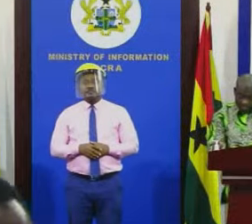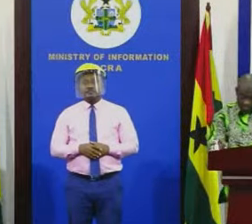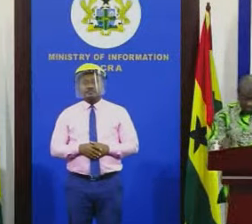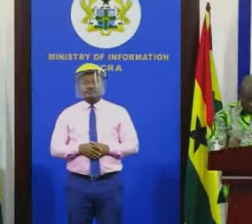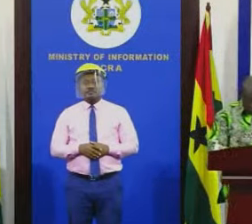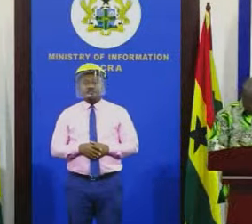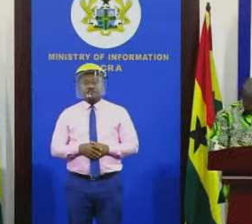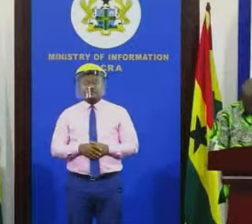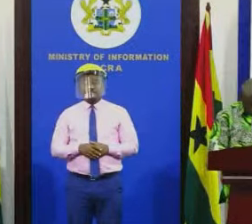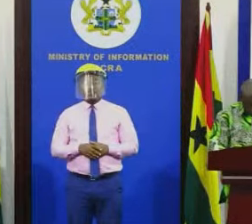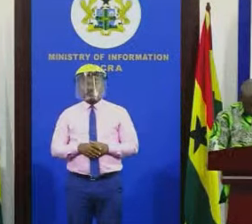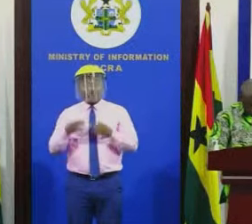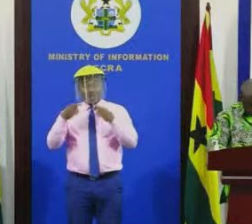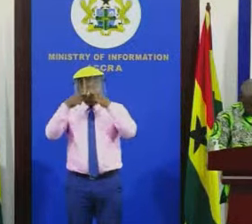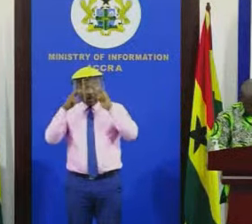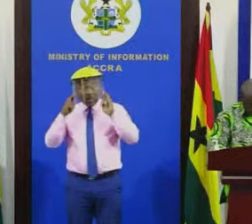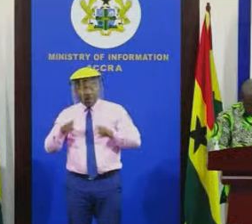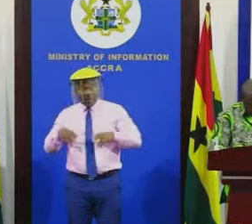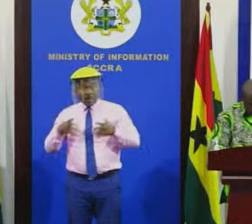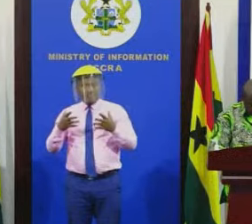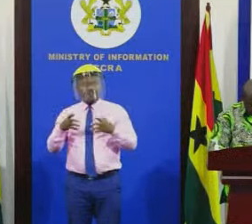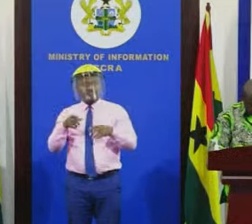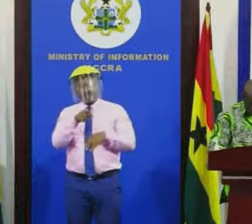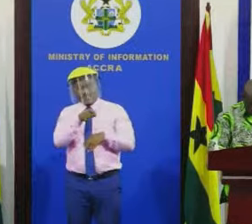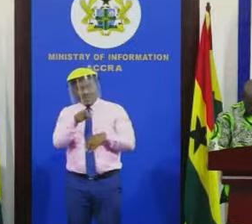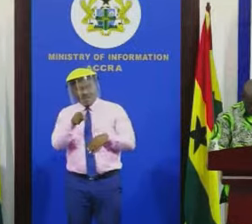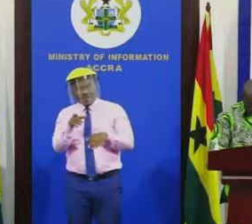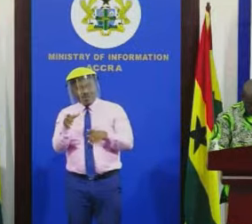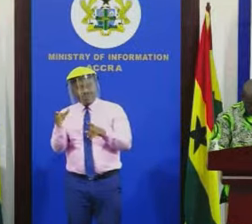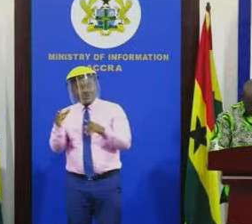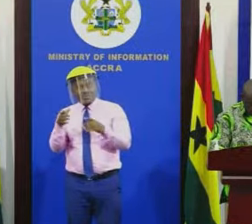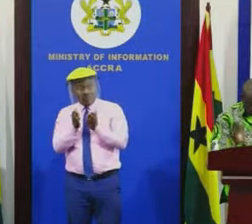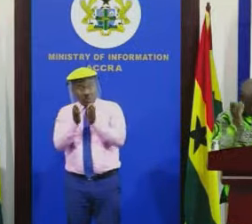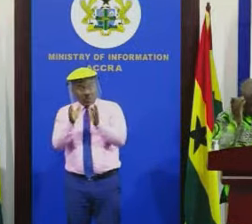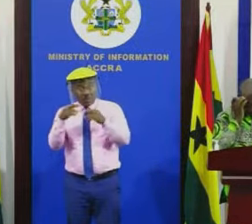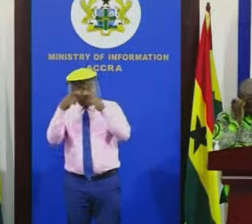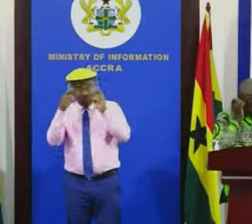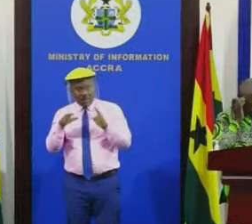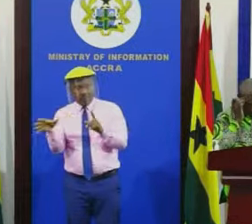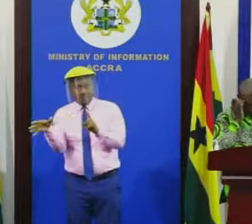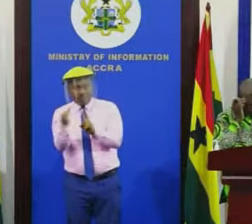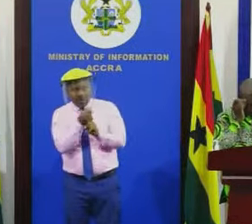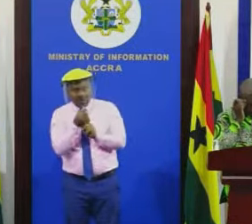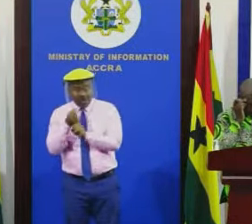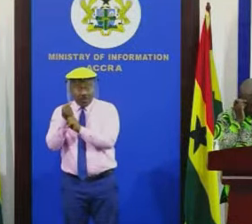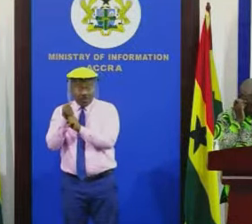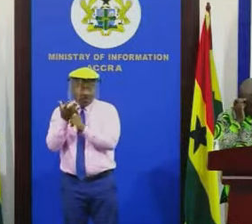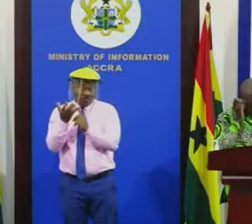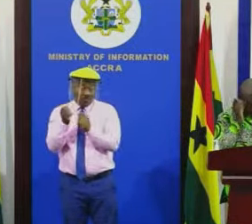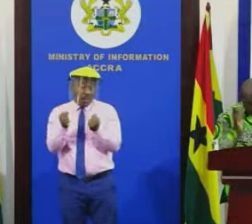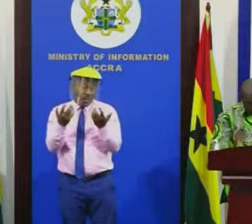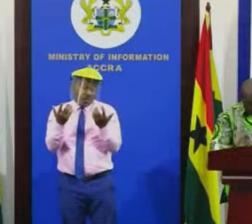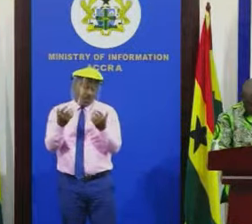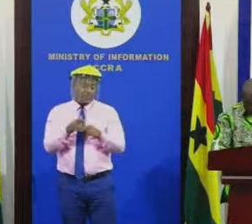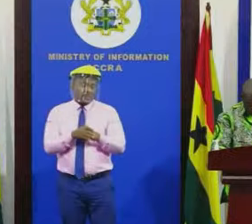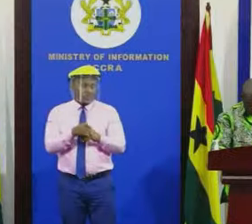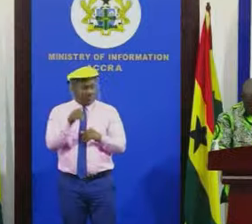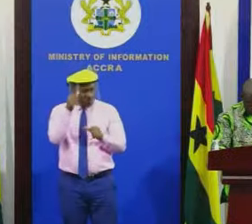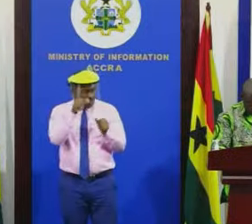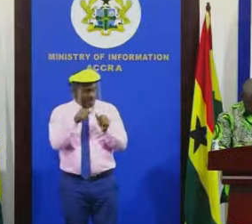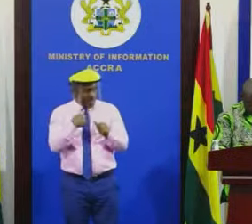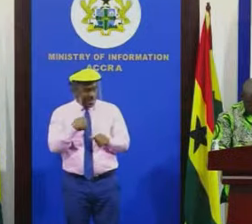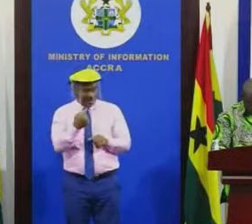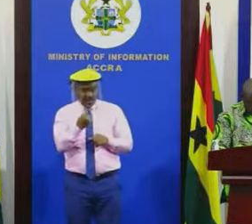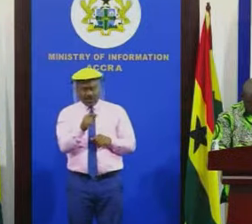piracy and the total number of arrests, yes, we indicated that somewhere in between 2015 and 16 there